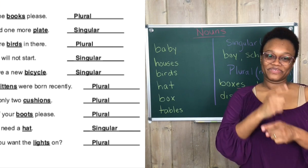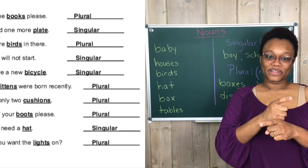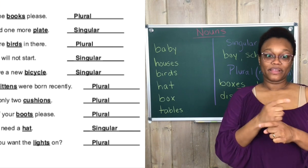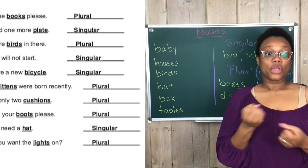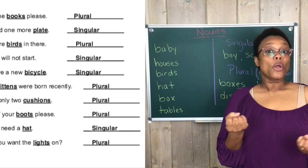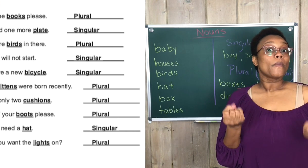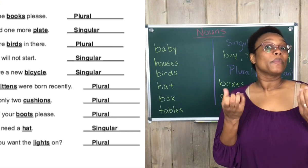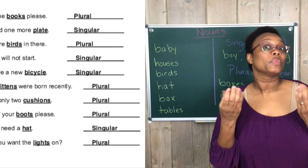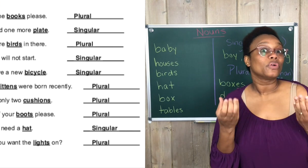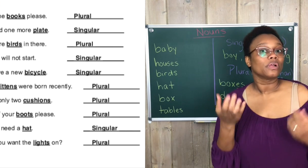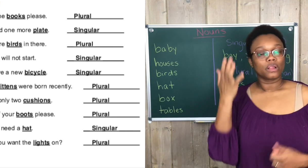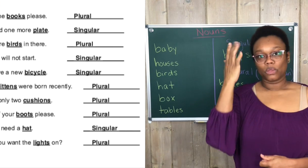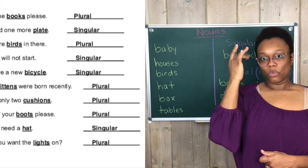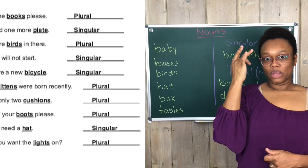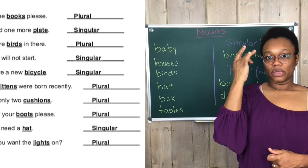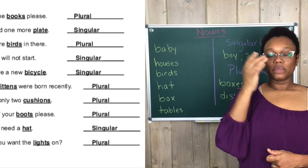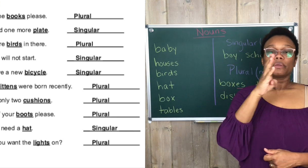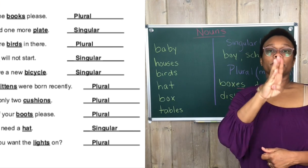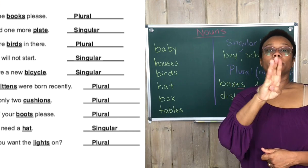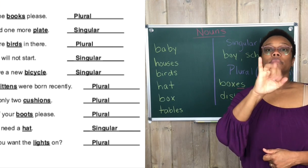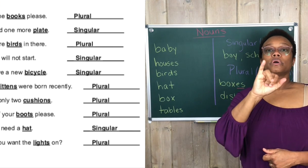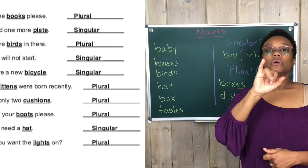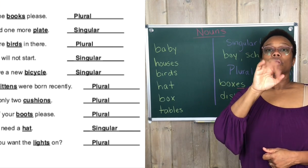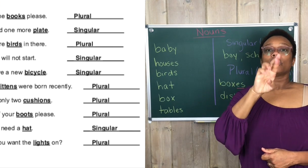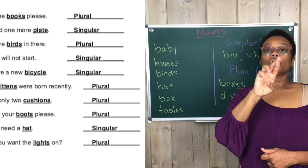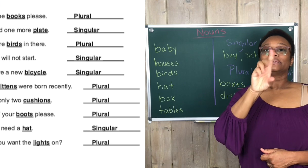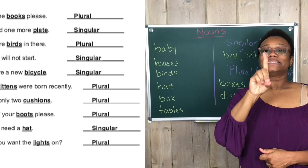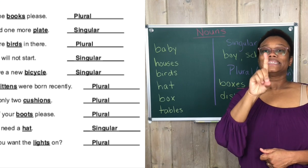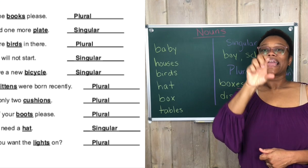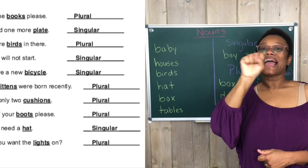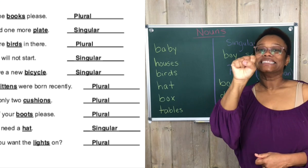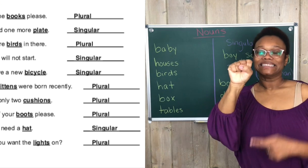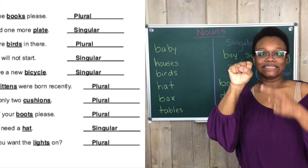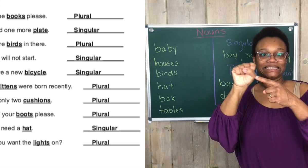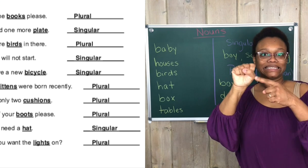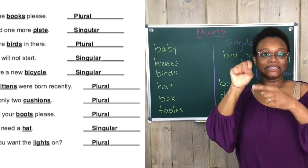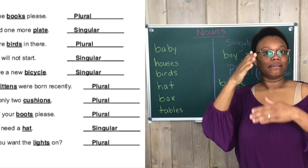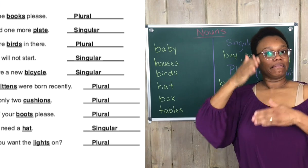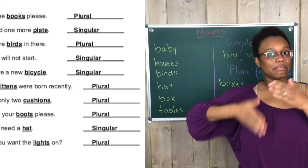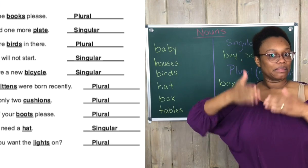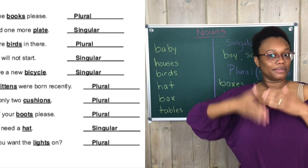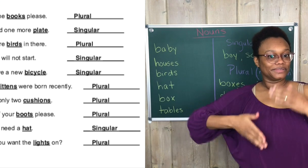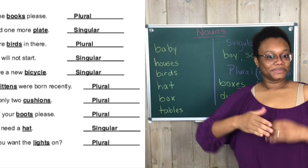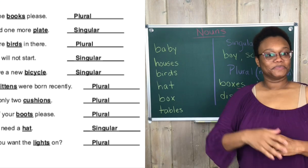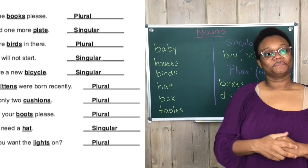You're right, it's plural. Why? Because there's an S at the end of the word.